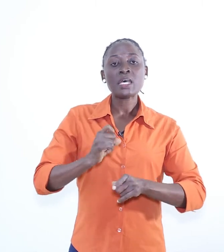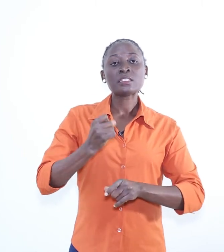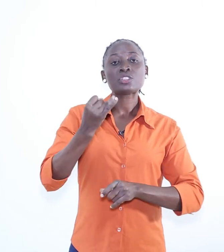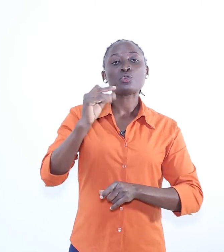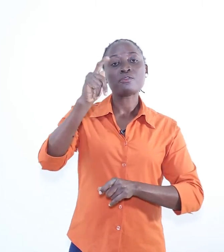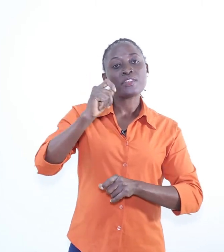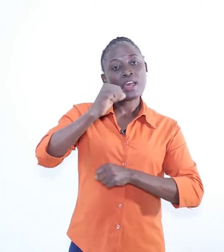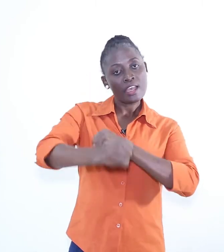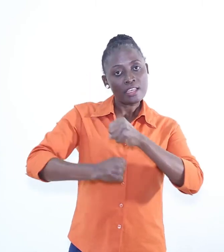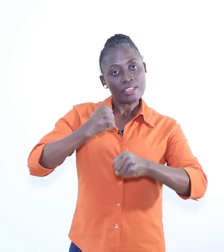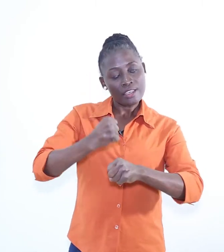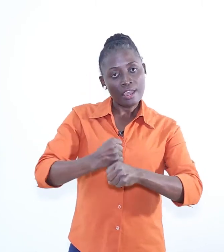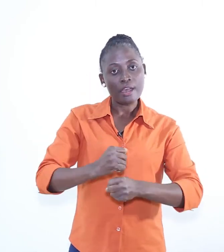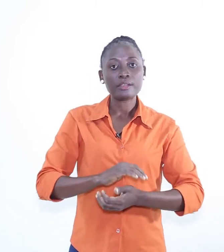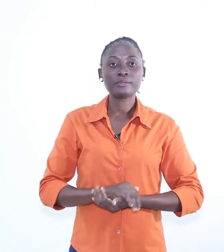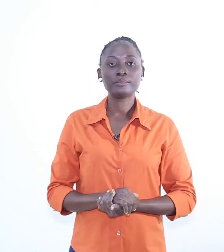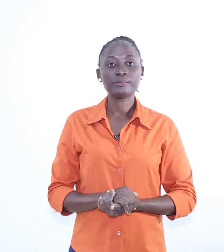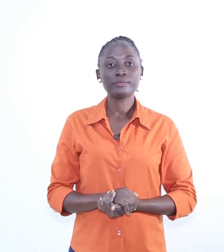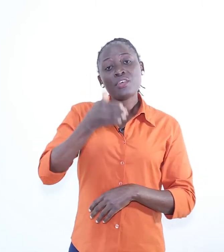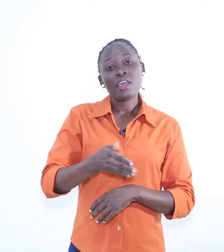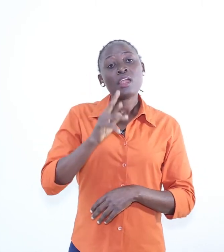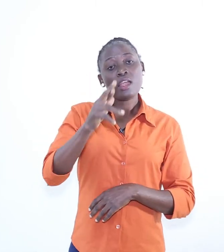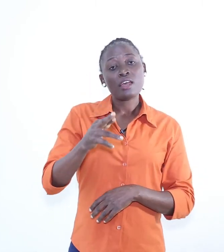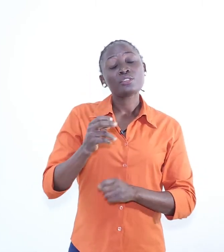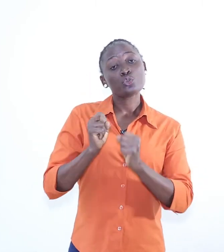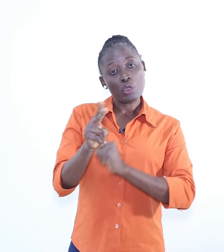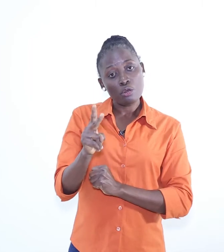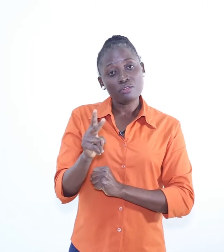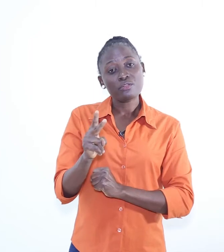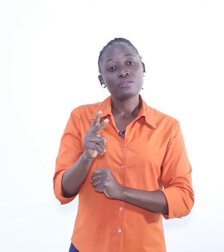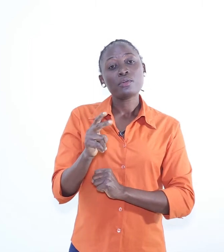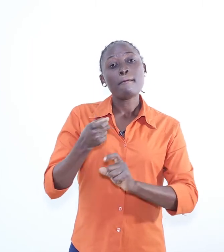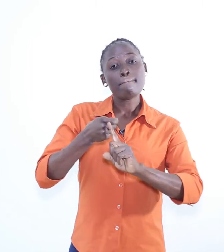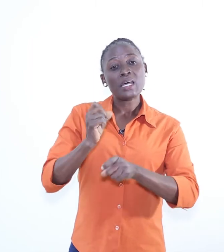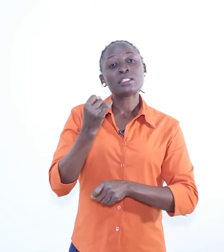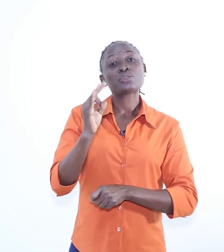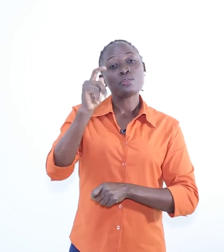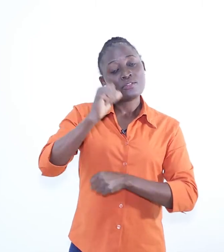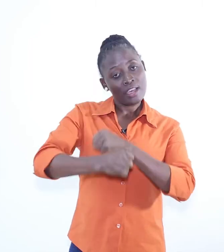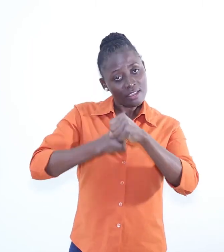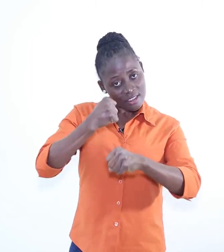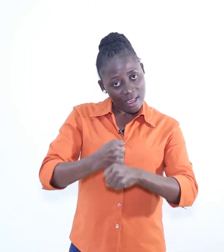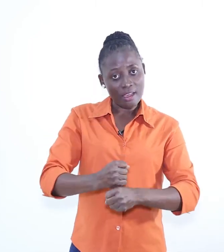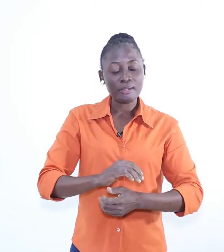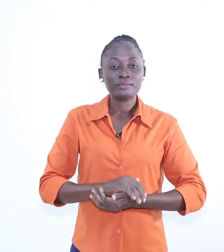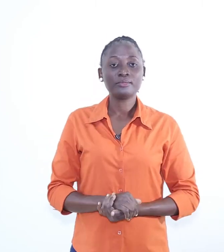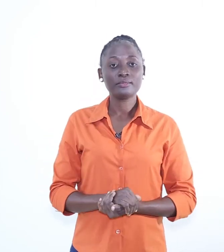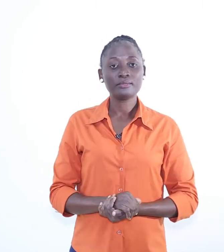Months of the year. There are 12 months of the year.